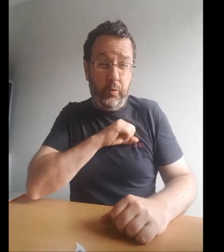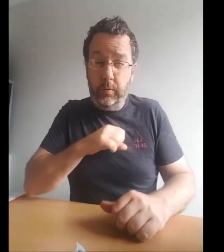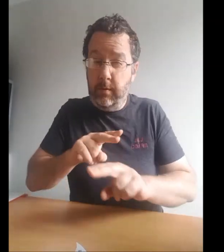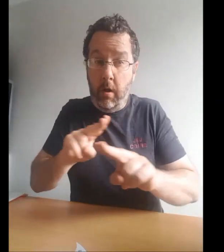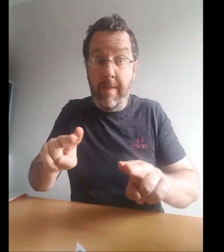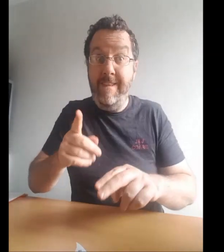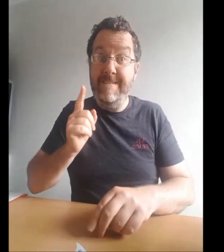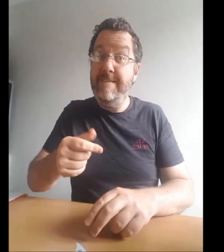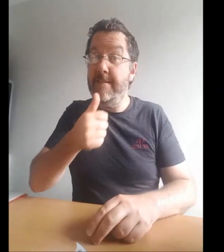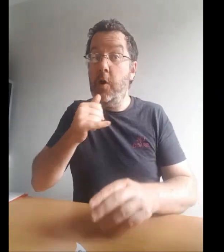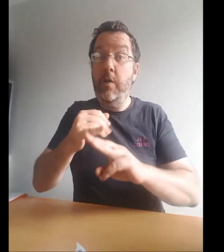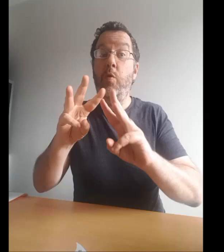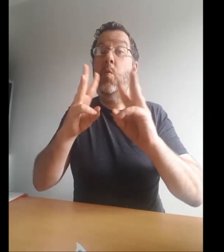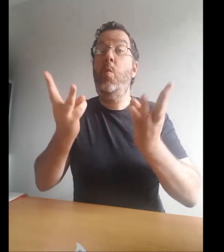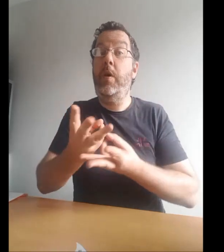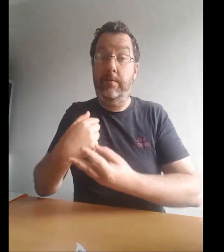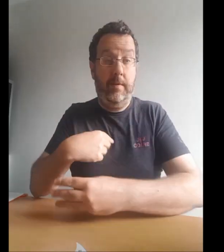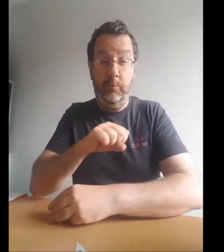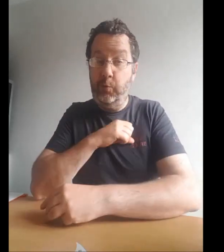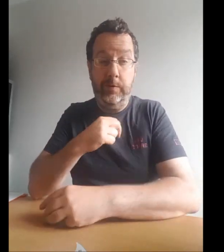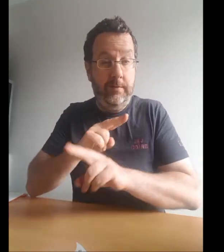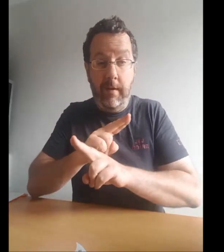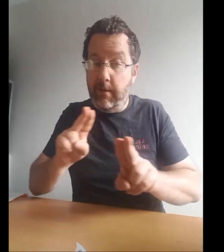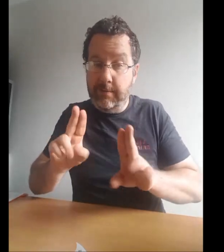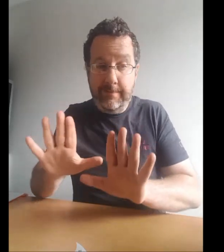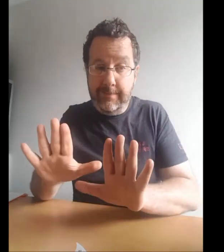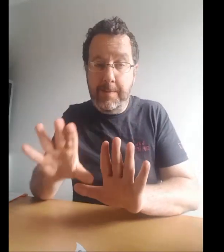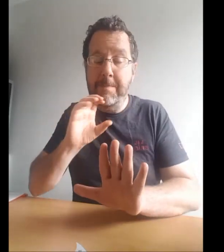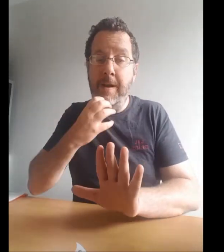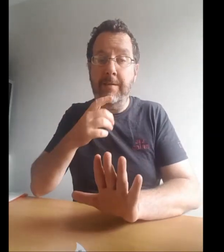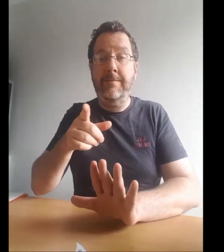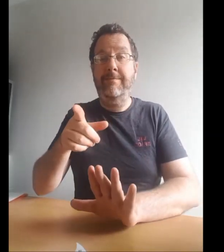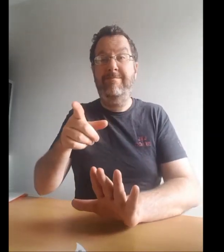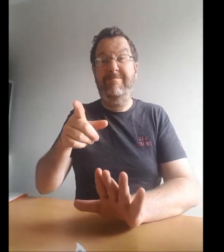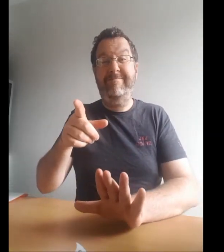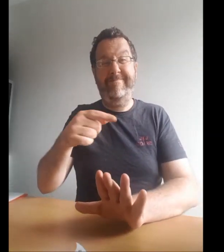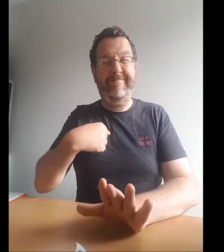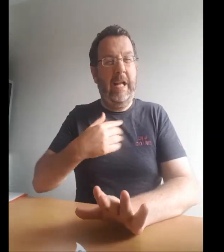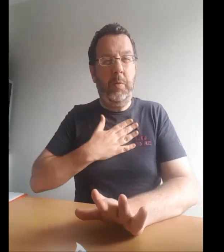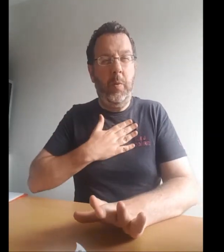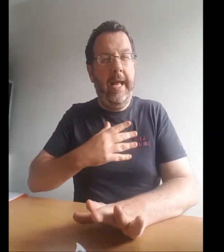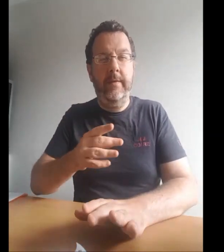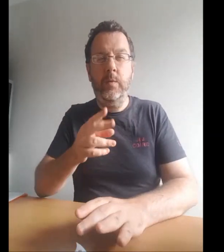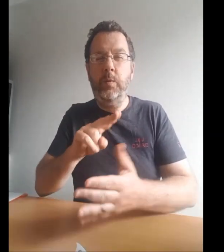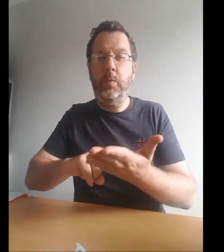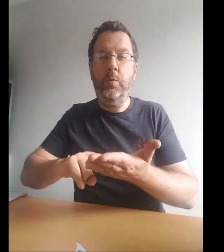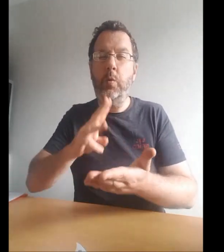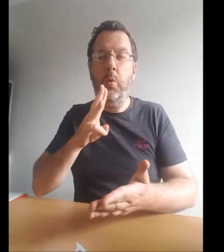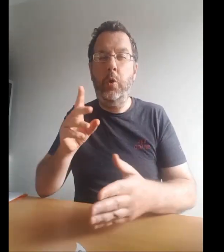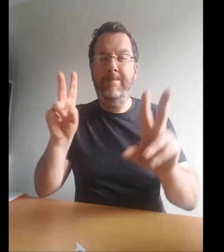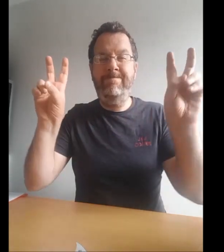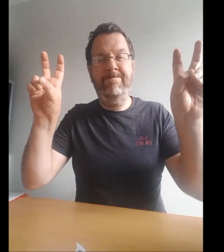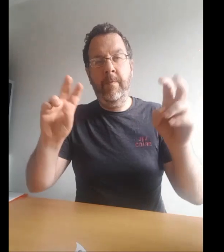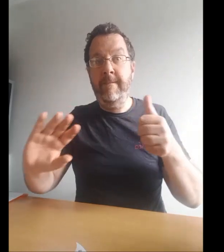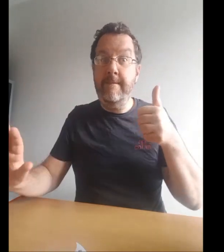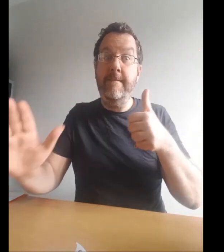not necessarily the first ever deaf interpreter in a courtroom setting in the world. But I don't necessarily like to overuse the